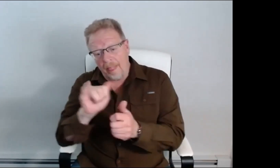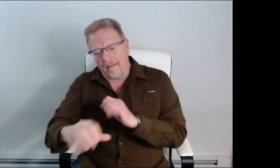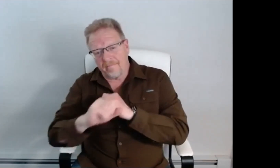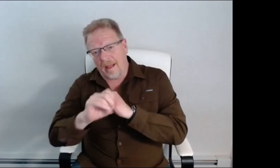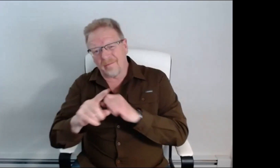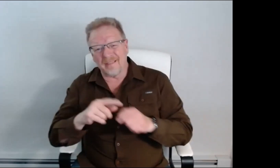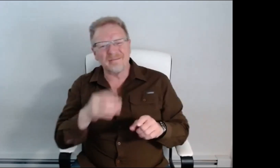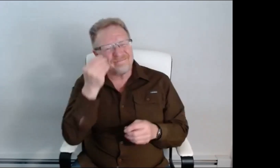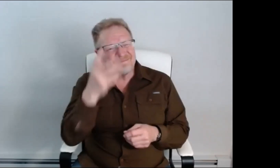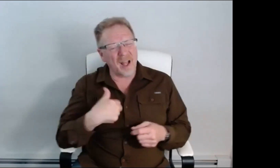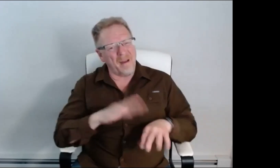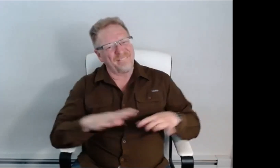next week.